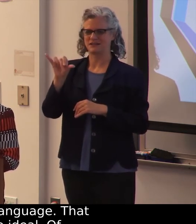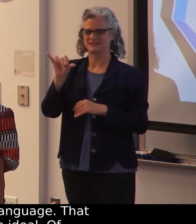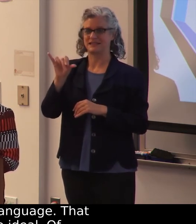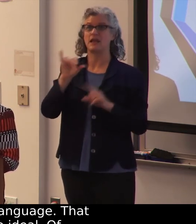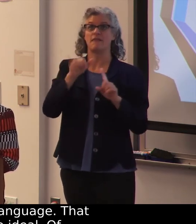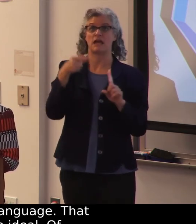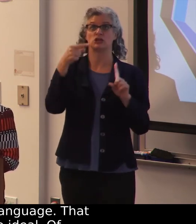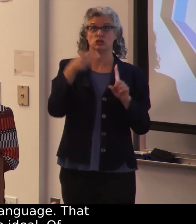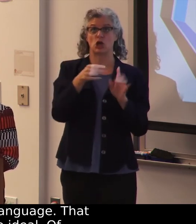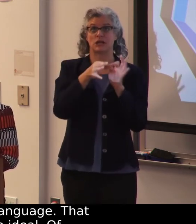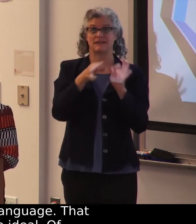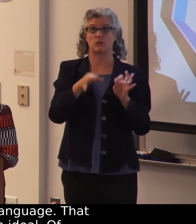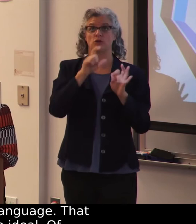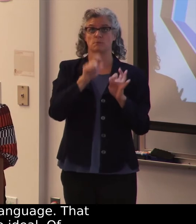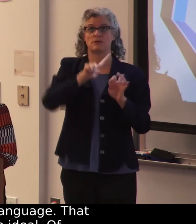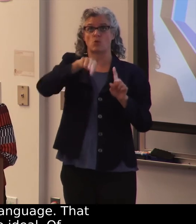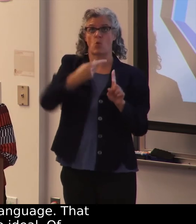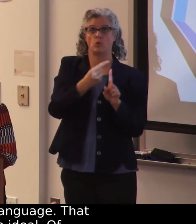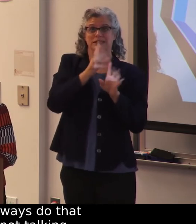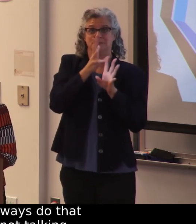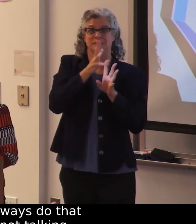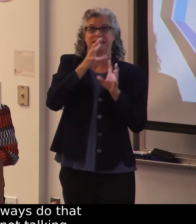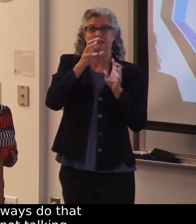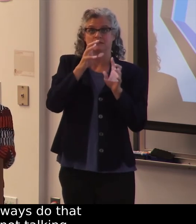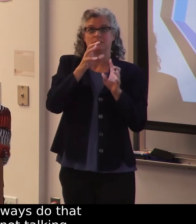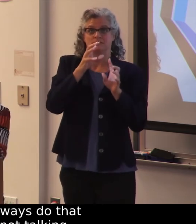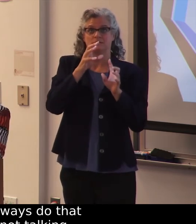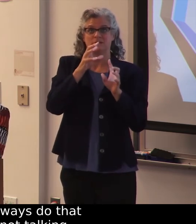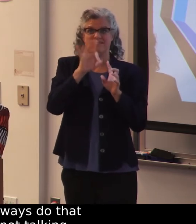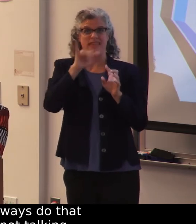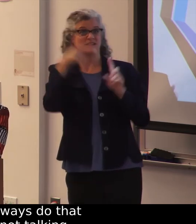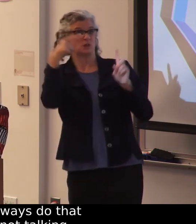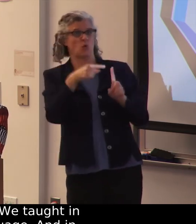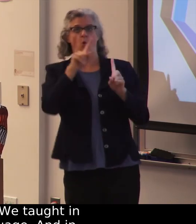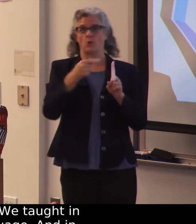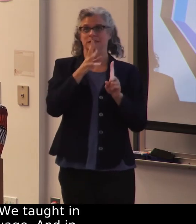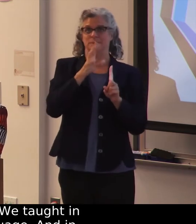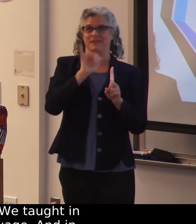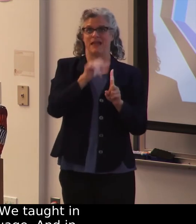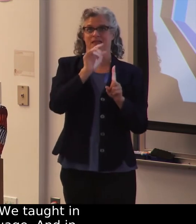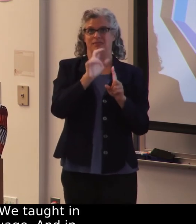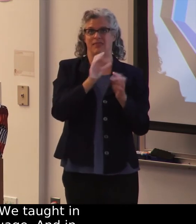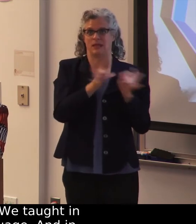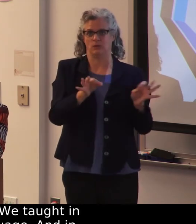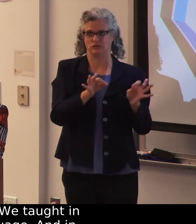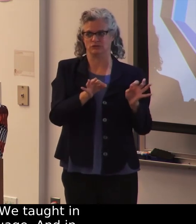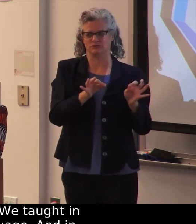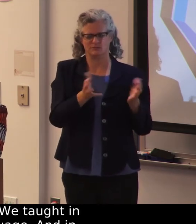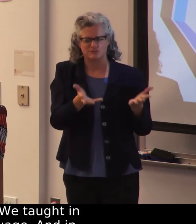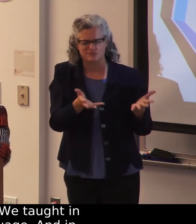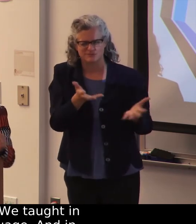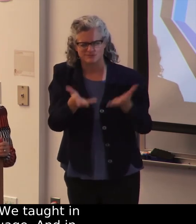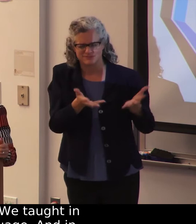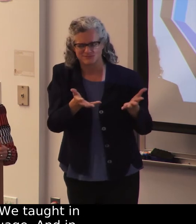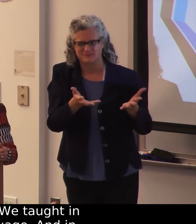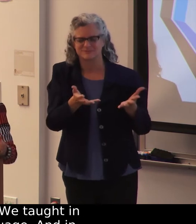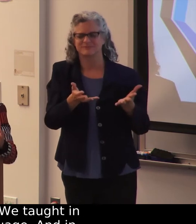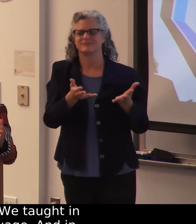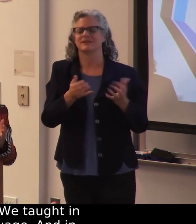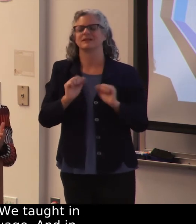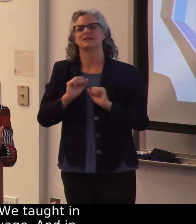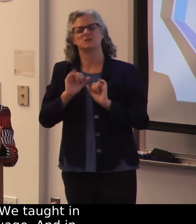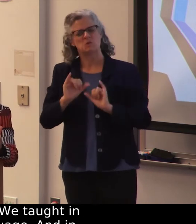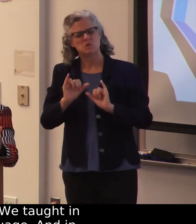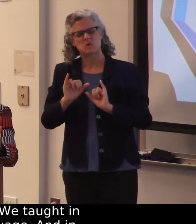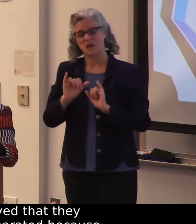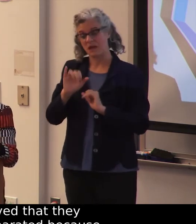language. That was the ideal. Of course, you knew you couldn't always do that. And I'm now talking about second language, right, teaching, right? We taught in that language. And